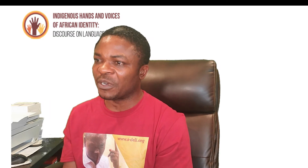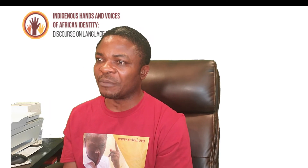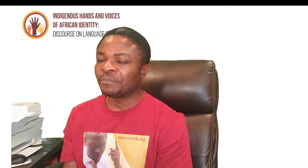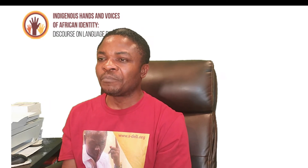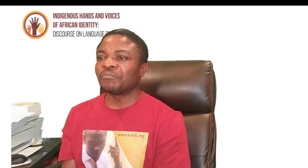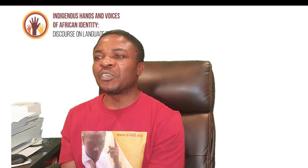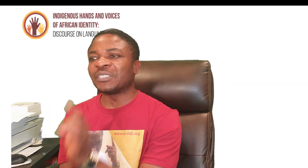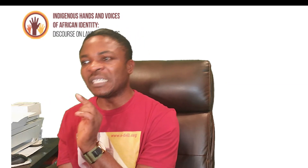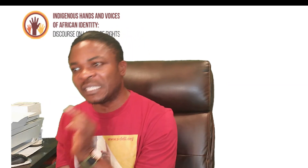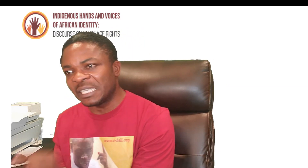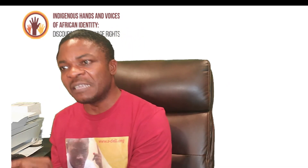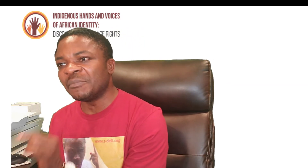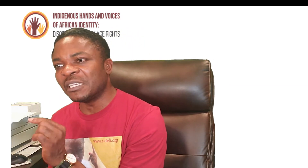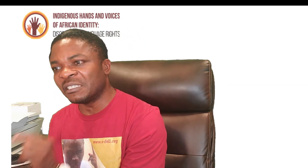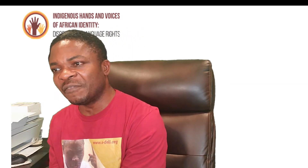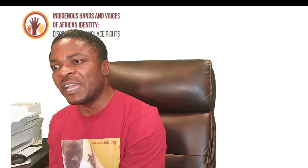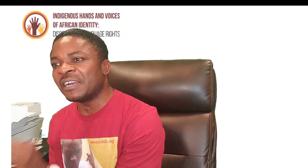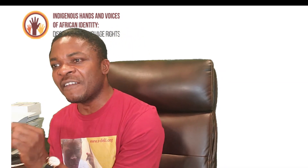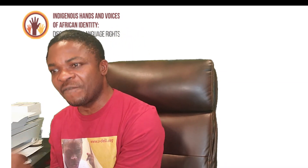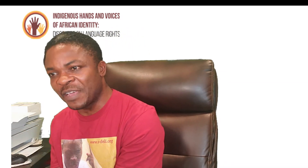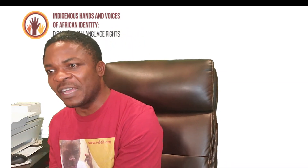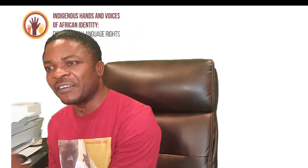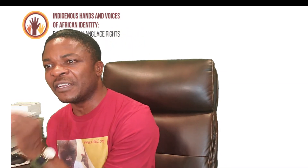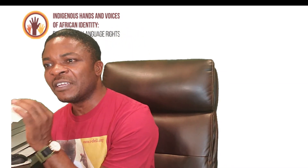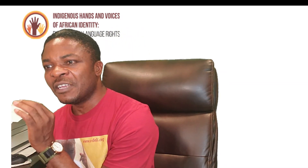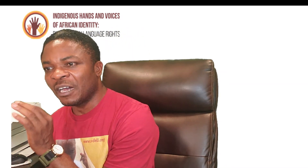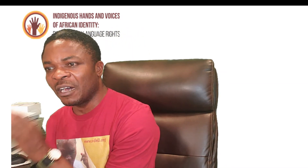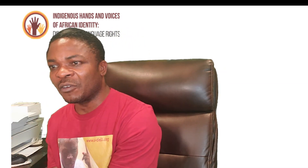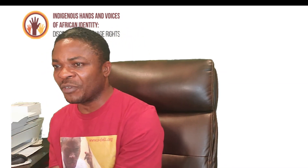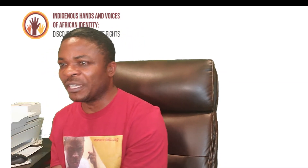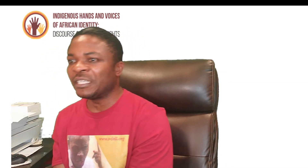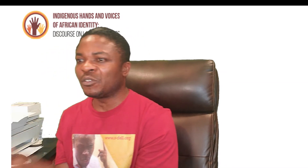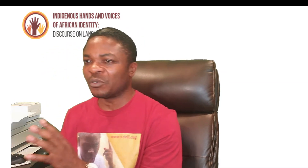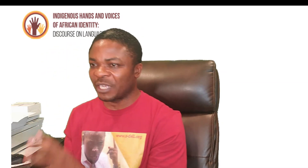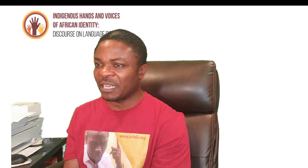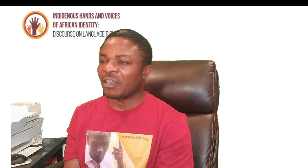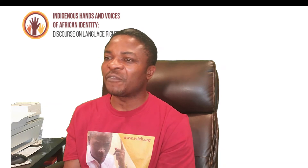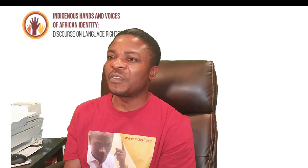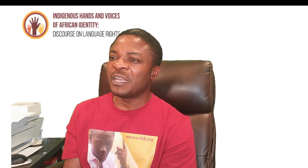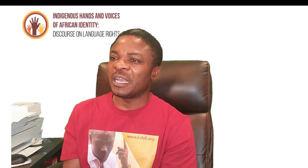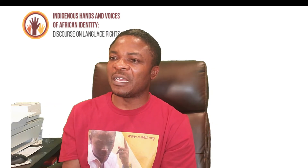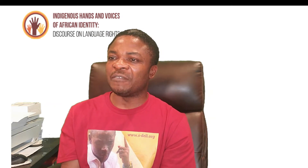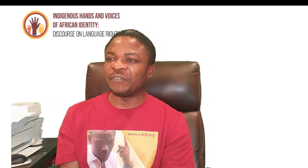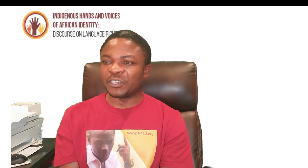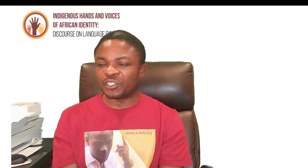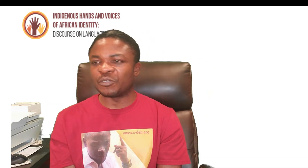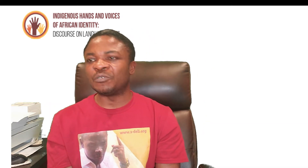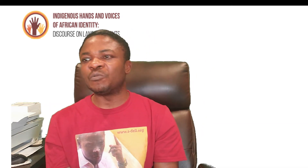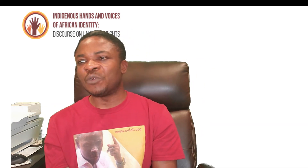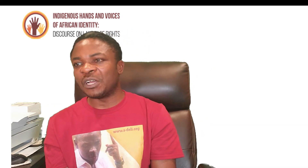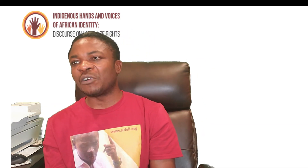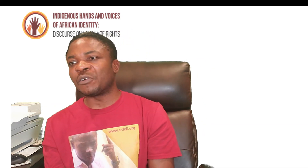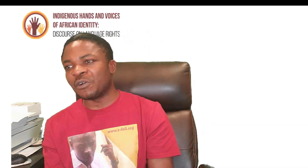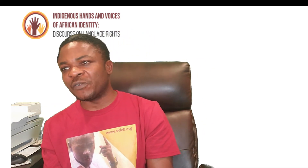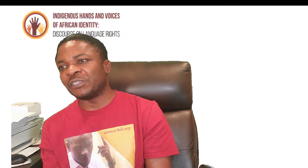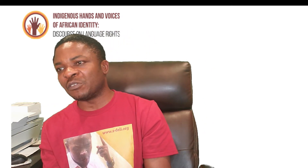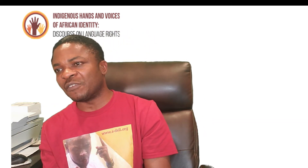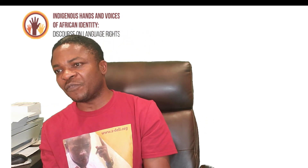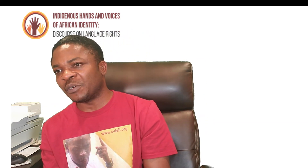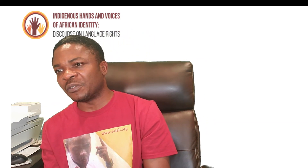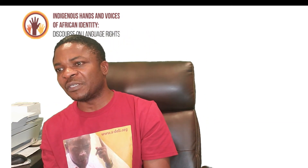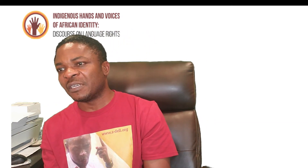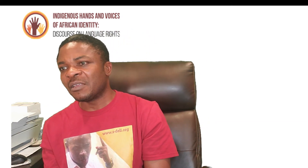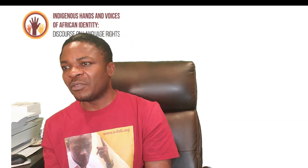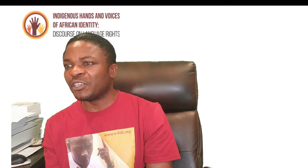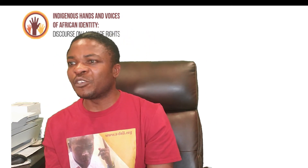this program, because the team is very ready to kick off, and very soon we are going to go into